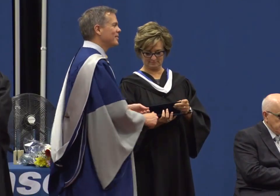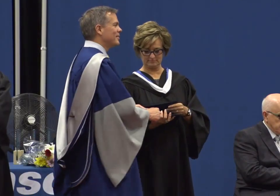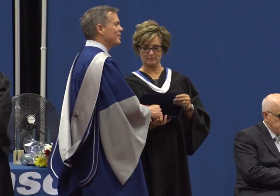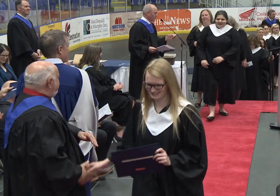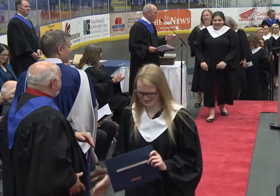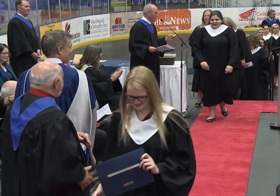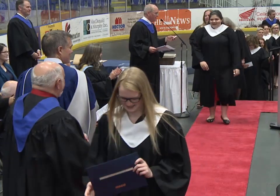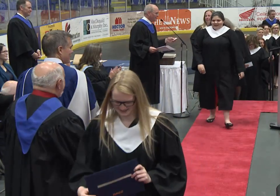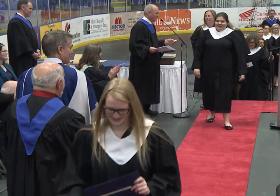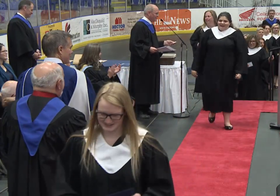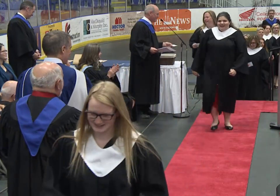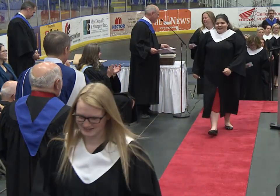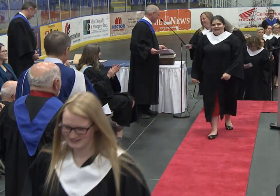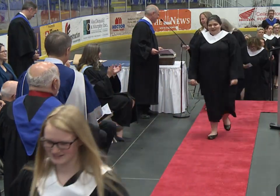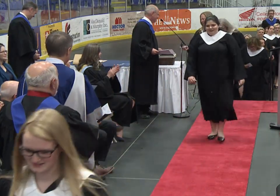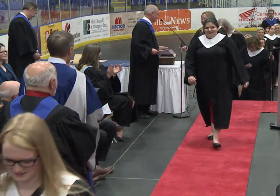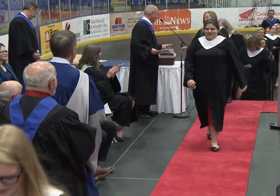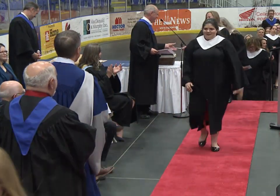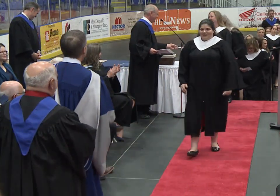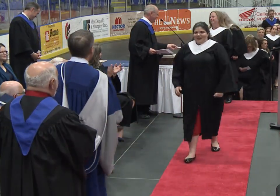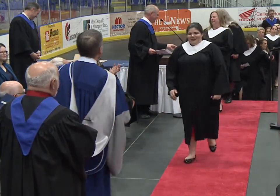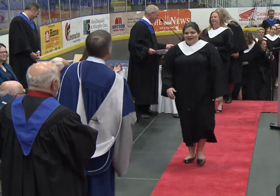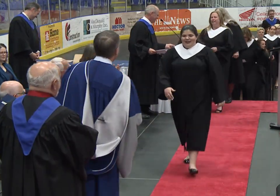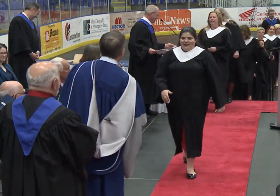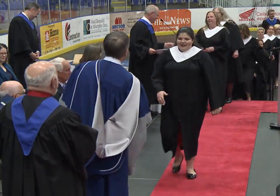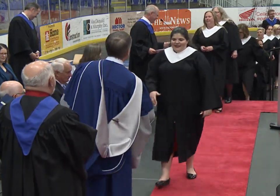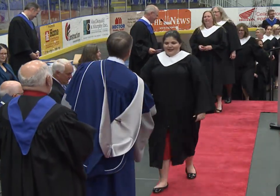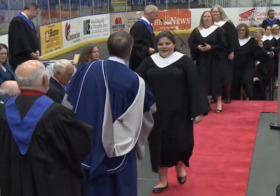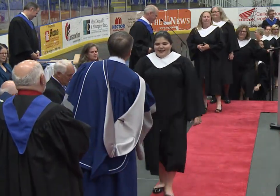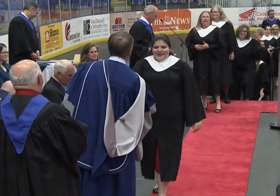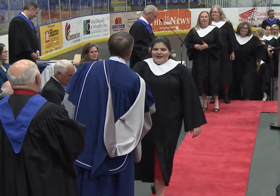Jennifer McClellan with honors.